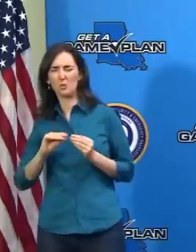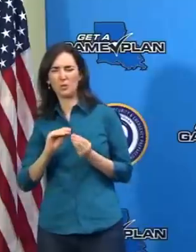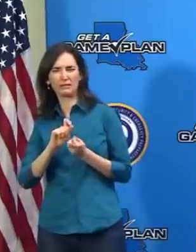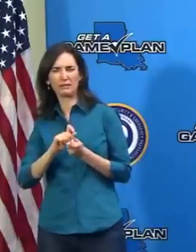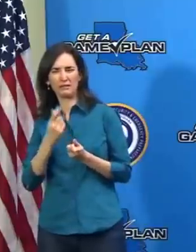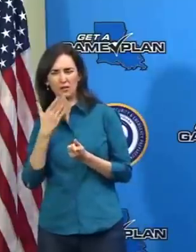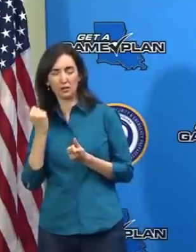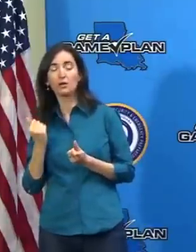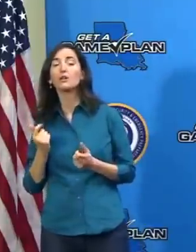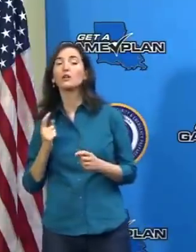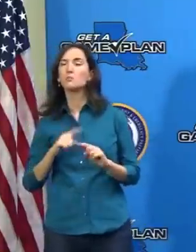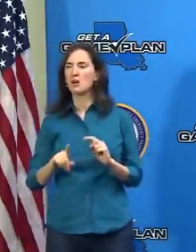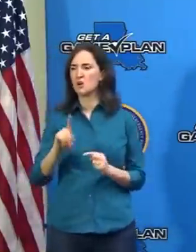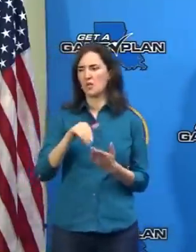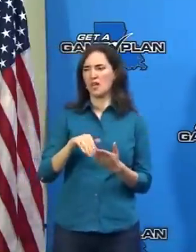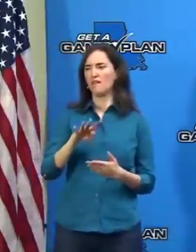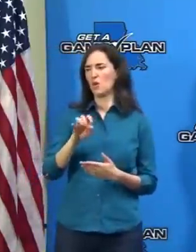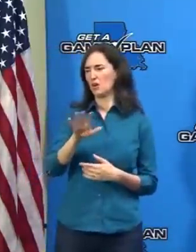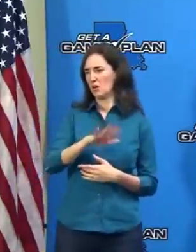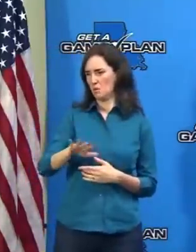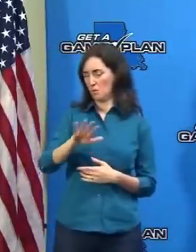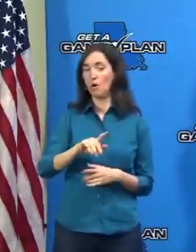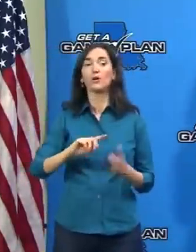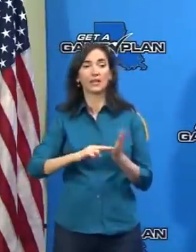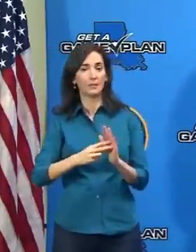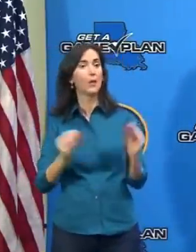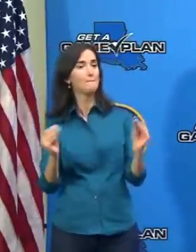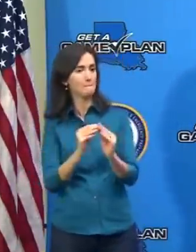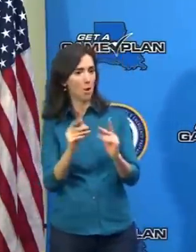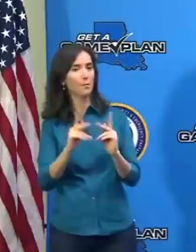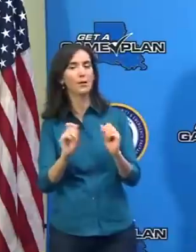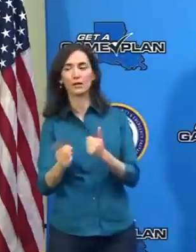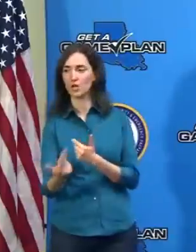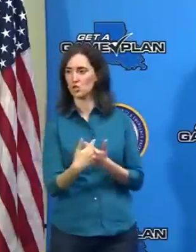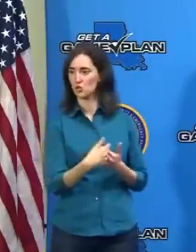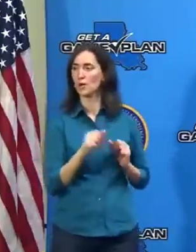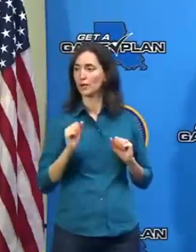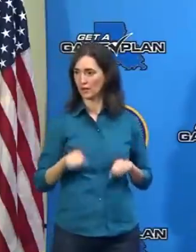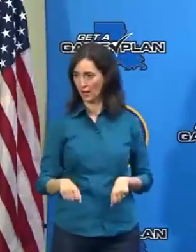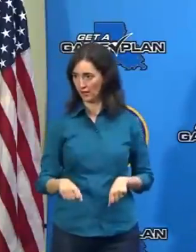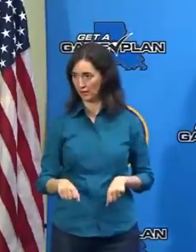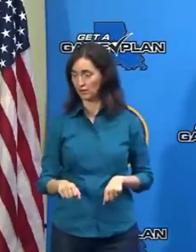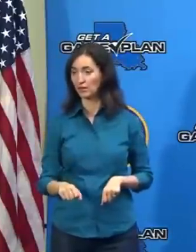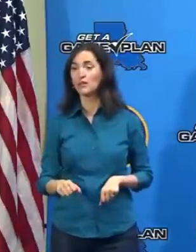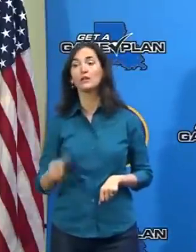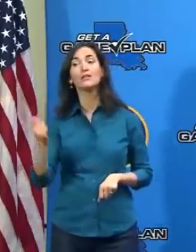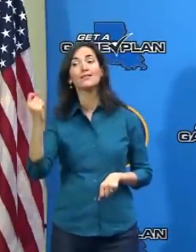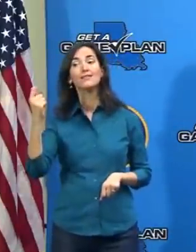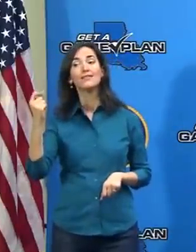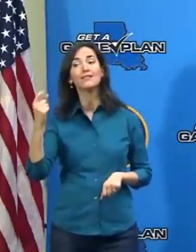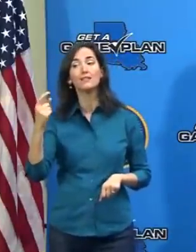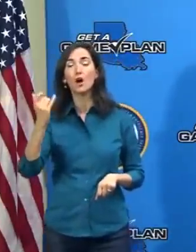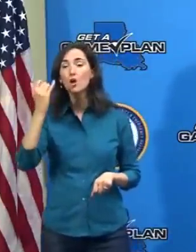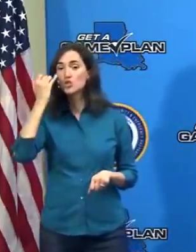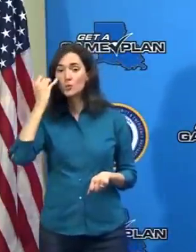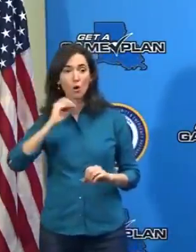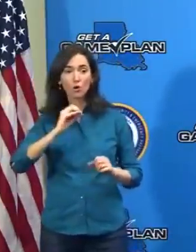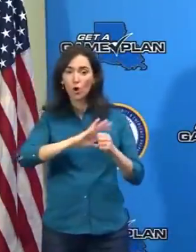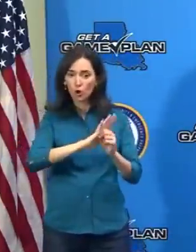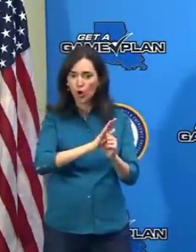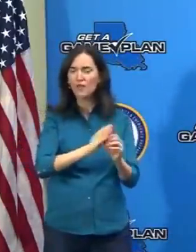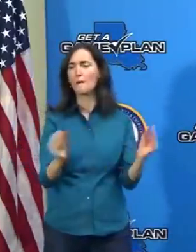So there's a good way to go on the existing capacity, but those capacity numbers reflect the diminished capacity because